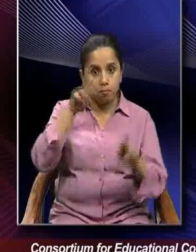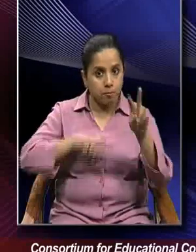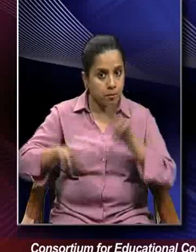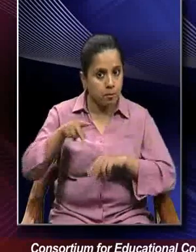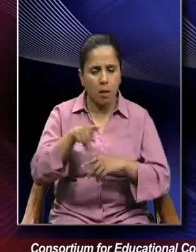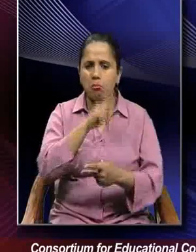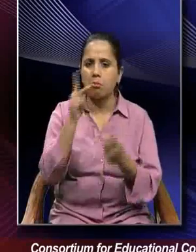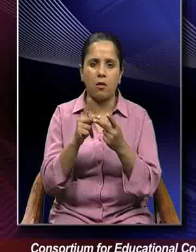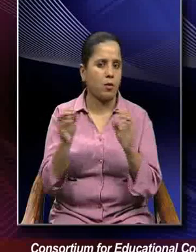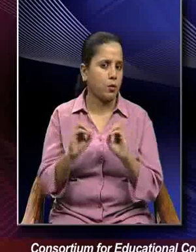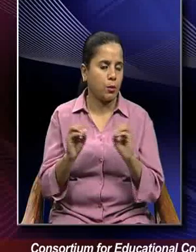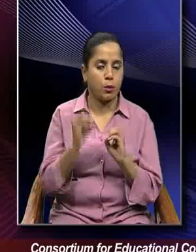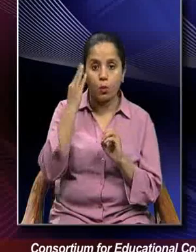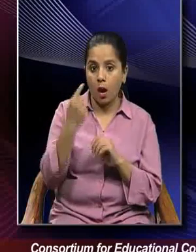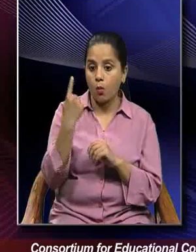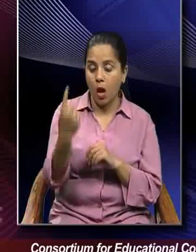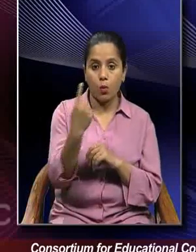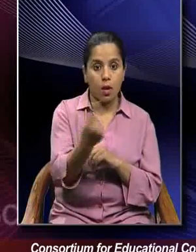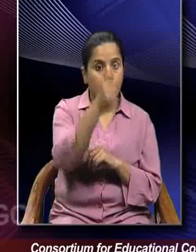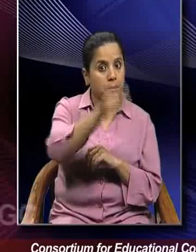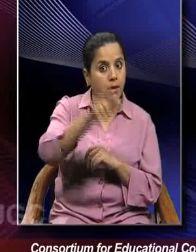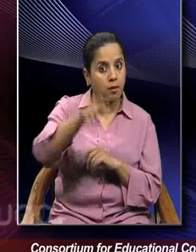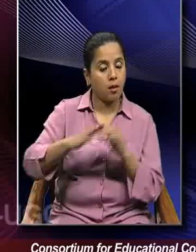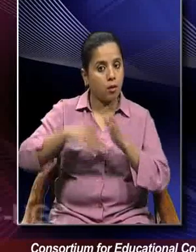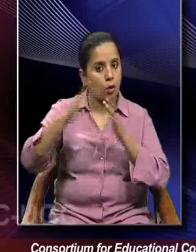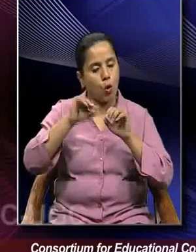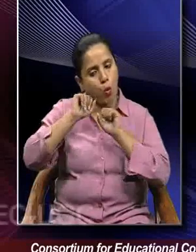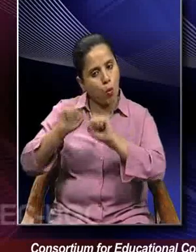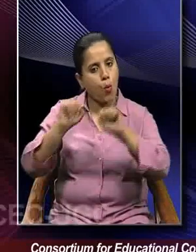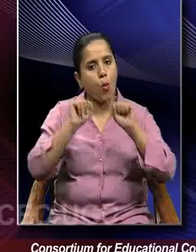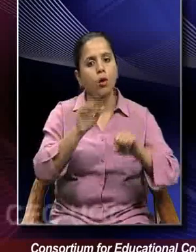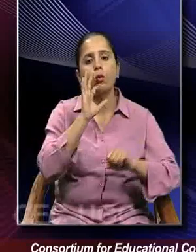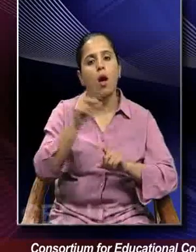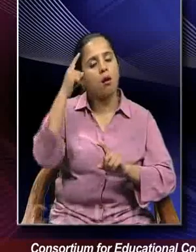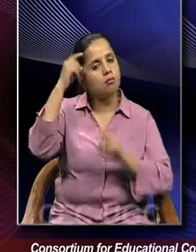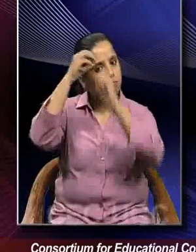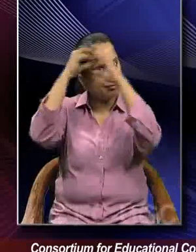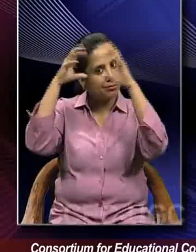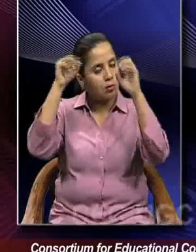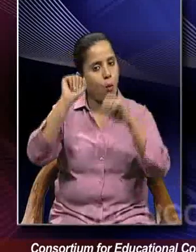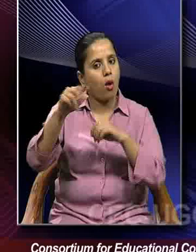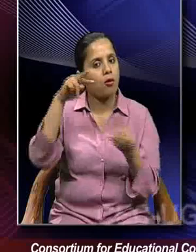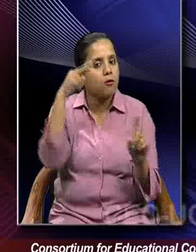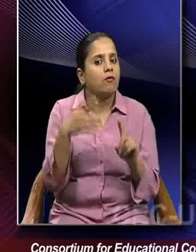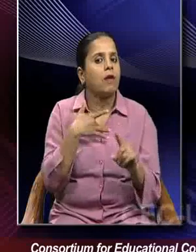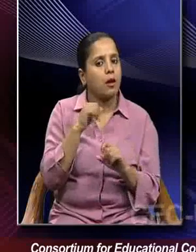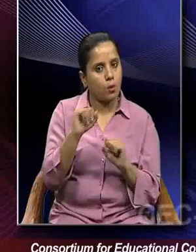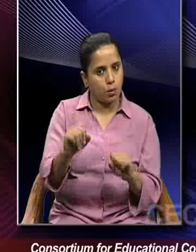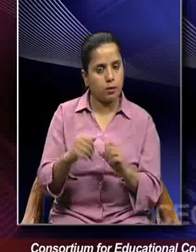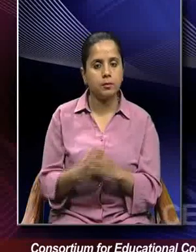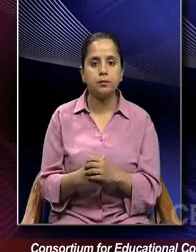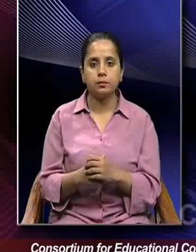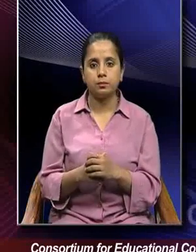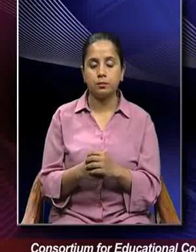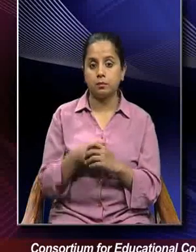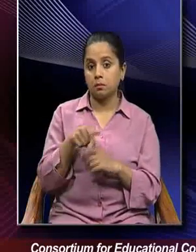not perfect because each individual constructs their own reality based on their perception. It